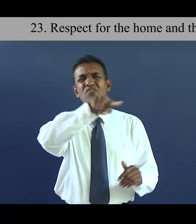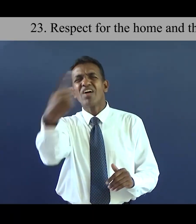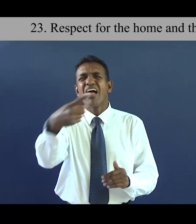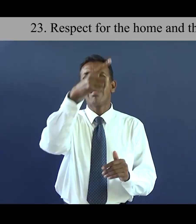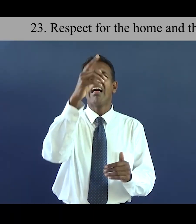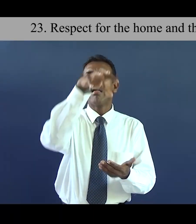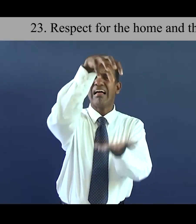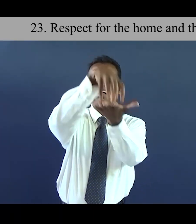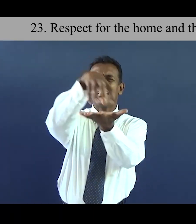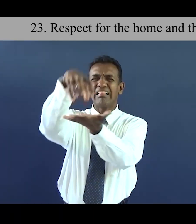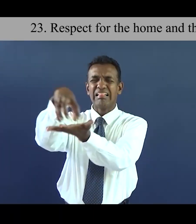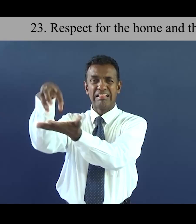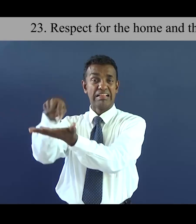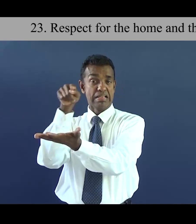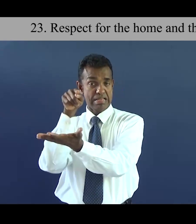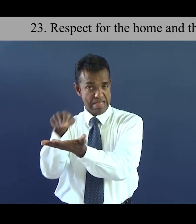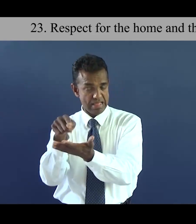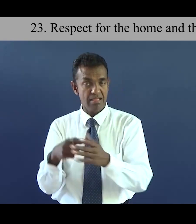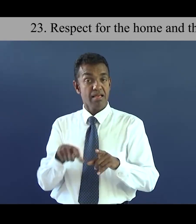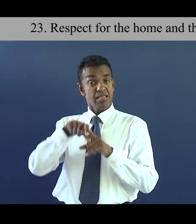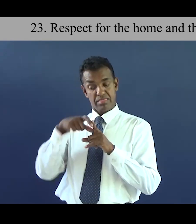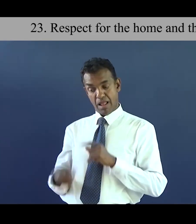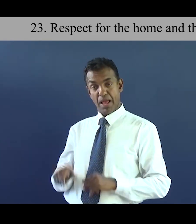the best interests of the child.